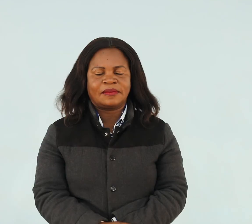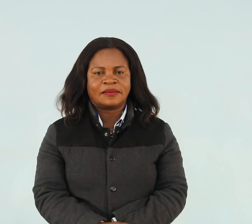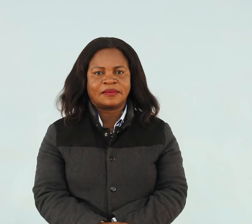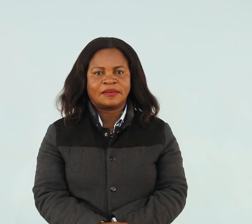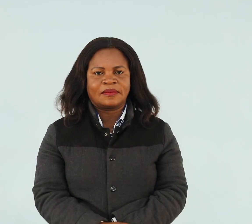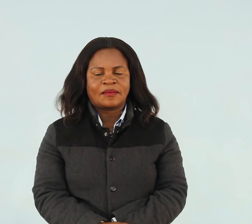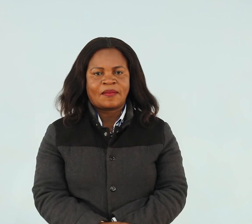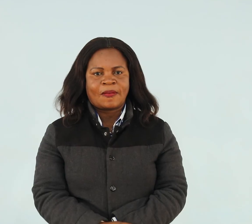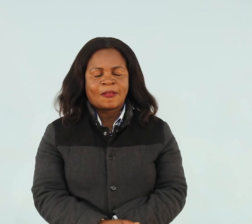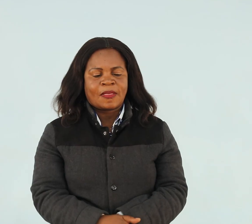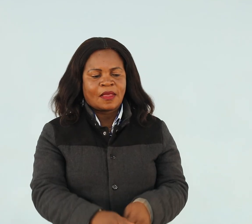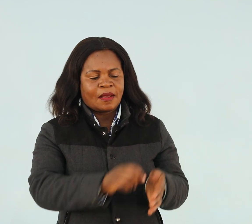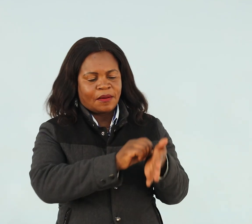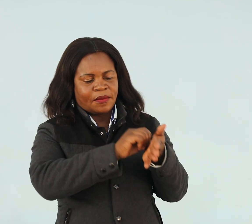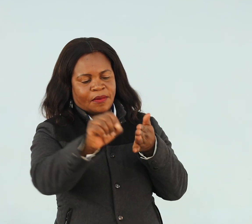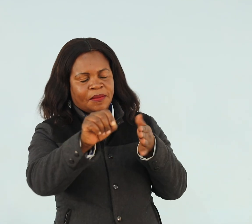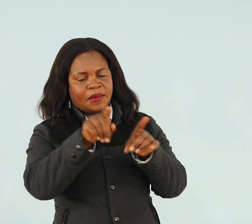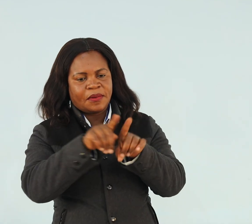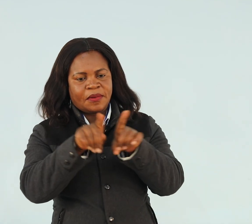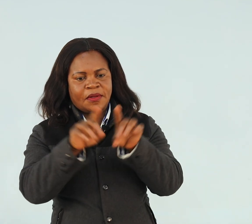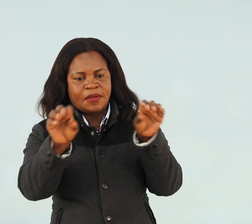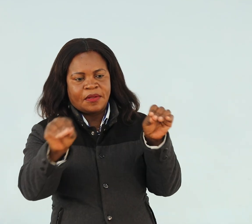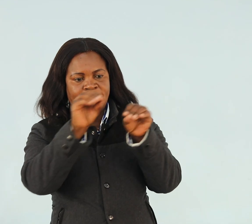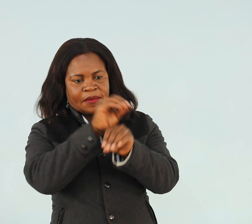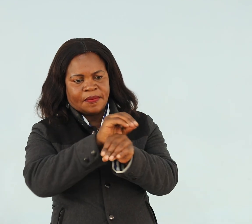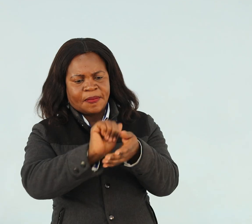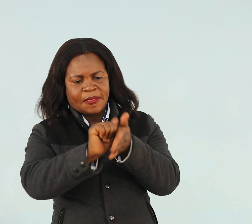Repeal and replacement of Article 71.